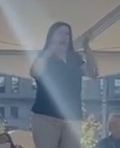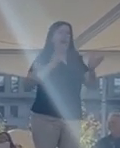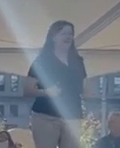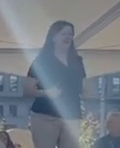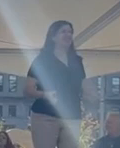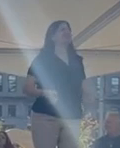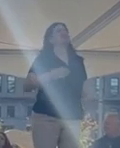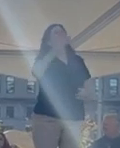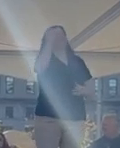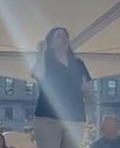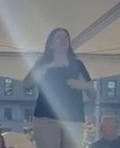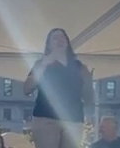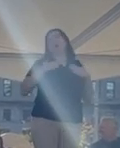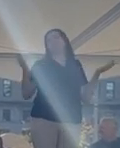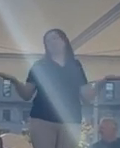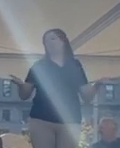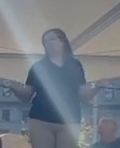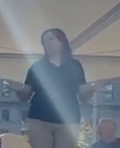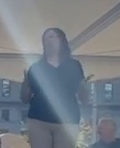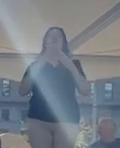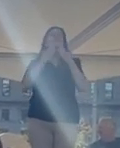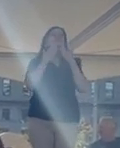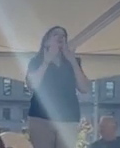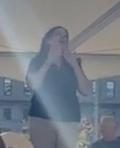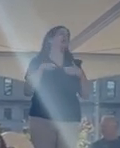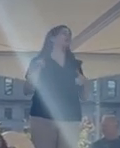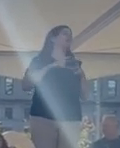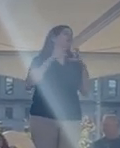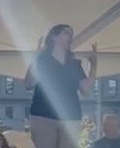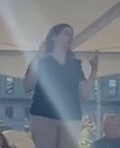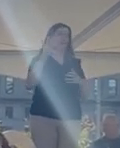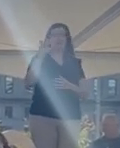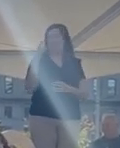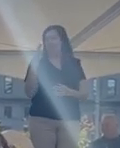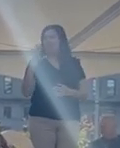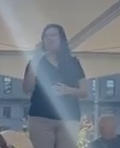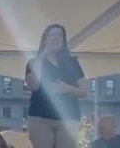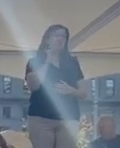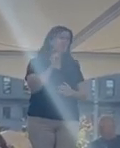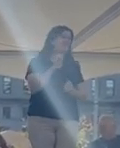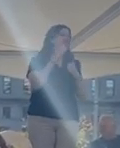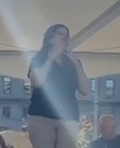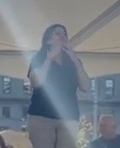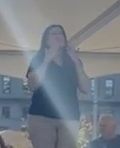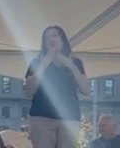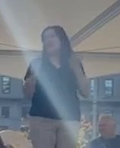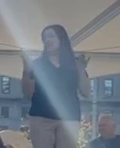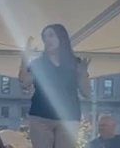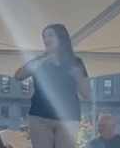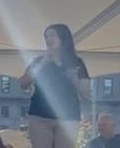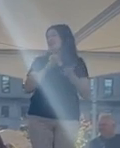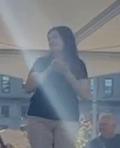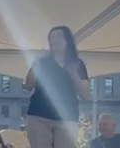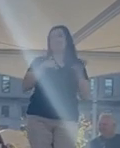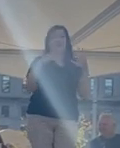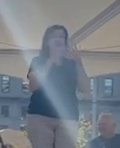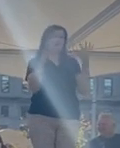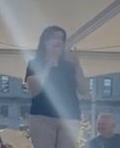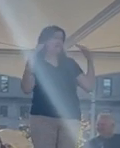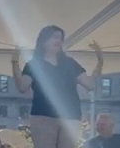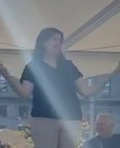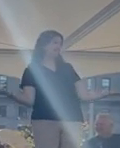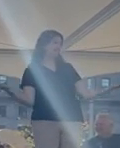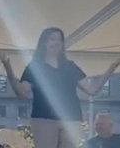artist. And I'm just happy to be here. Thank you so much, Beth. Thank you, Chris. And I guess that's all I have to